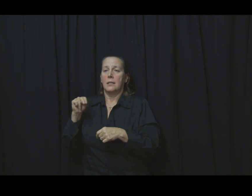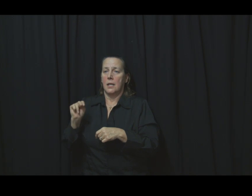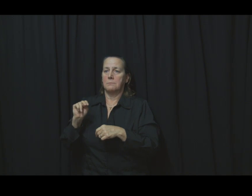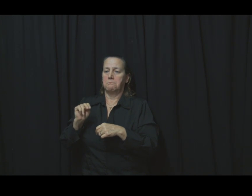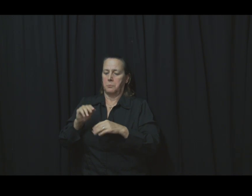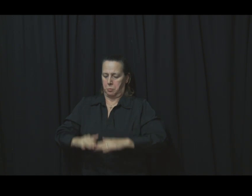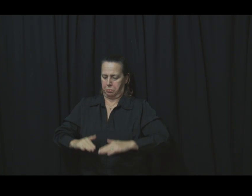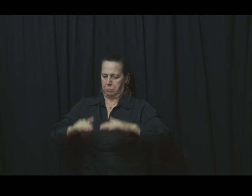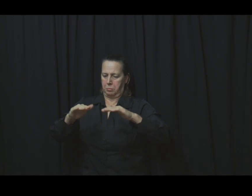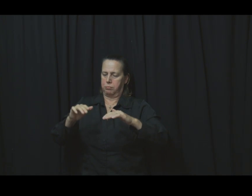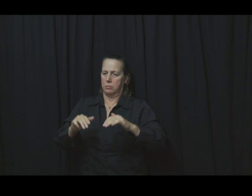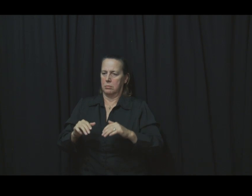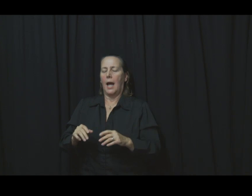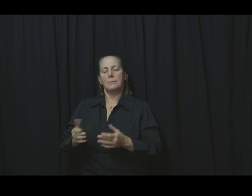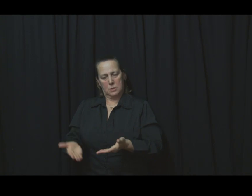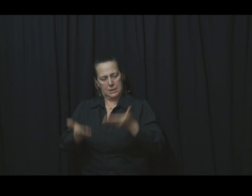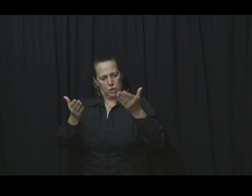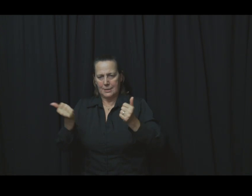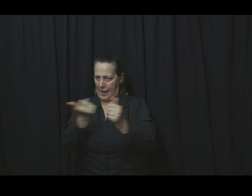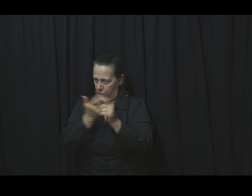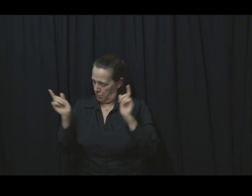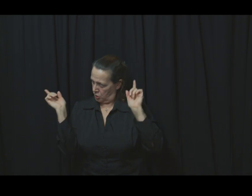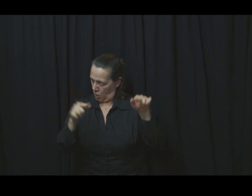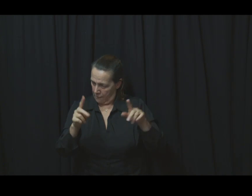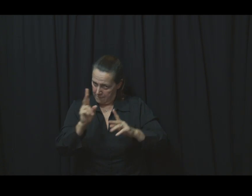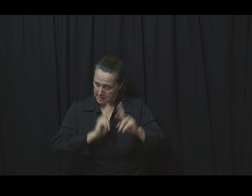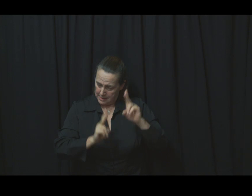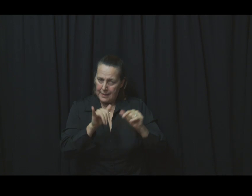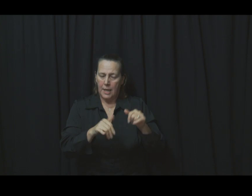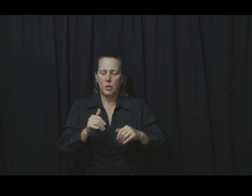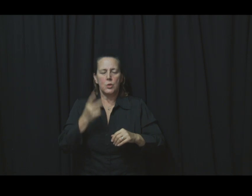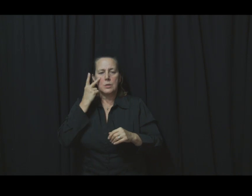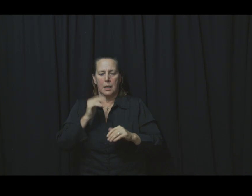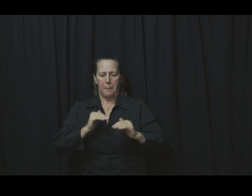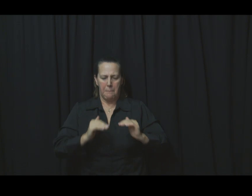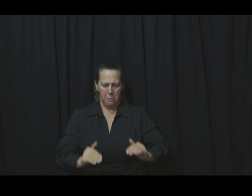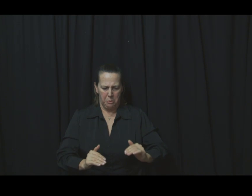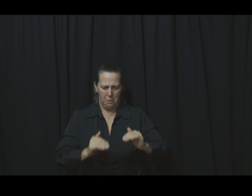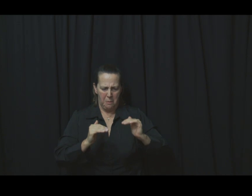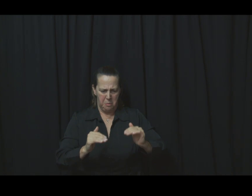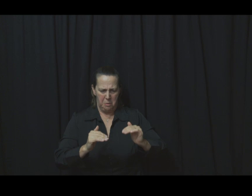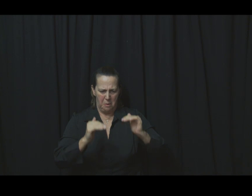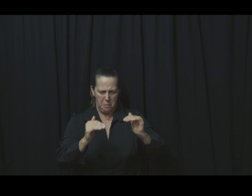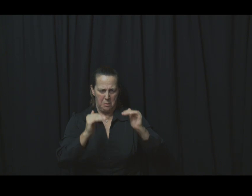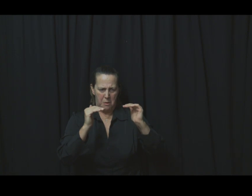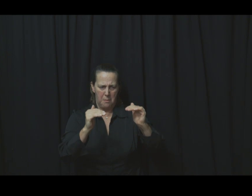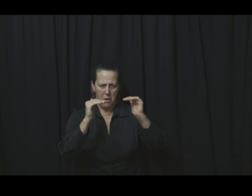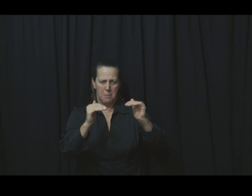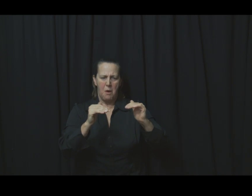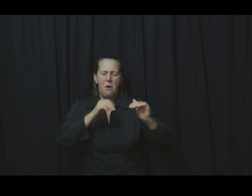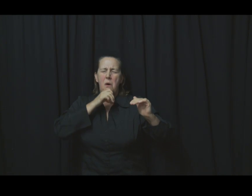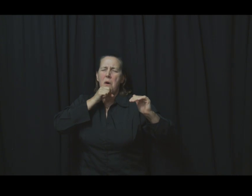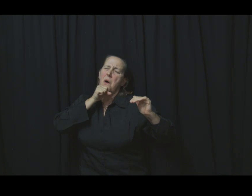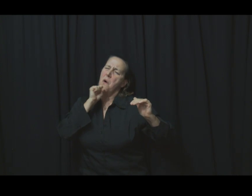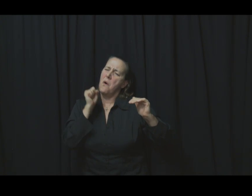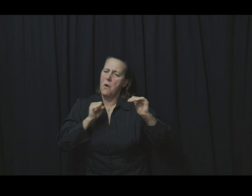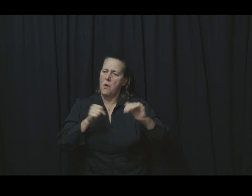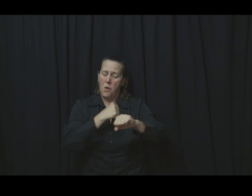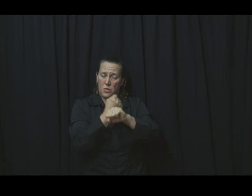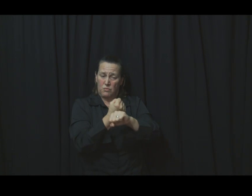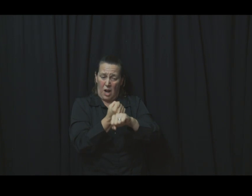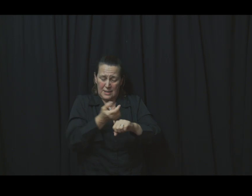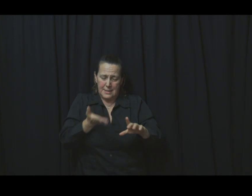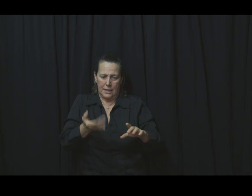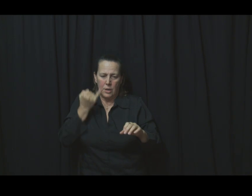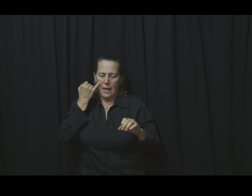someday visit the Grand Canyon, you find layer upon layer of ancient rocks. And if there was